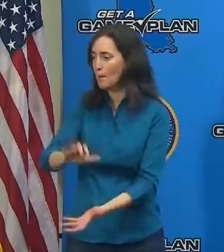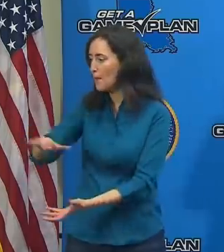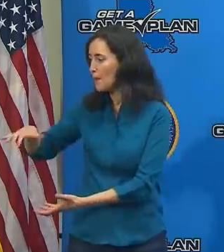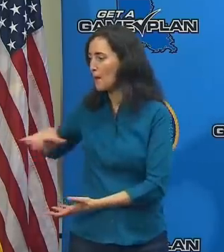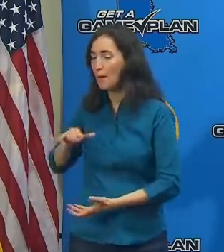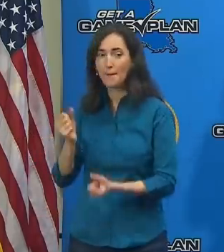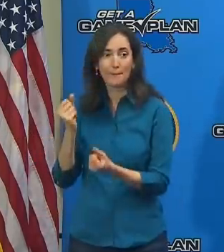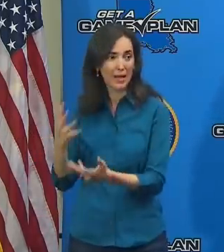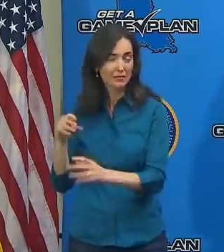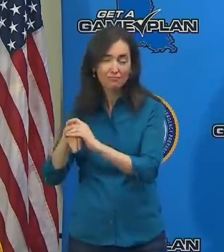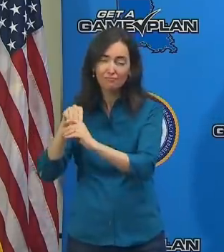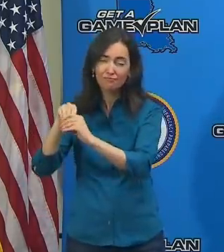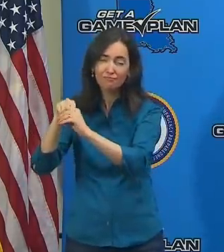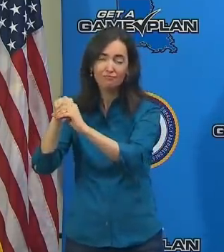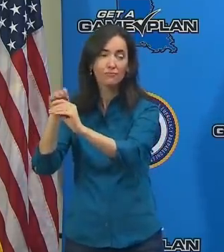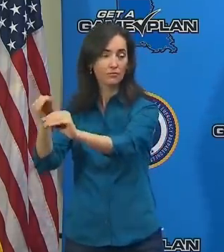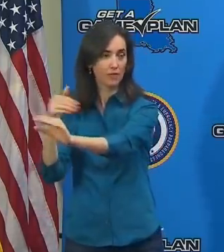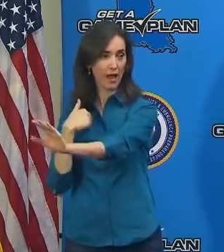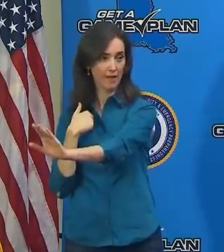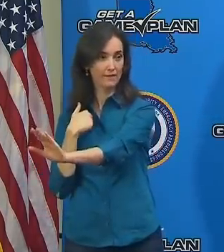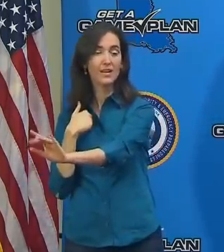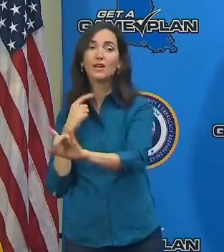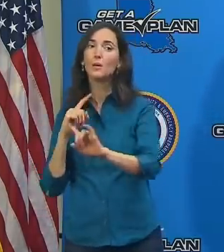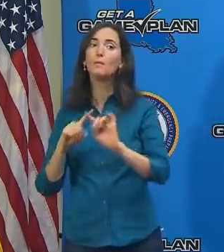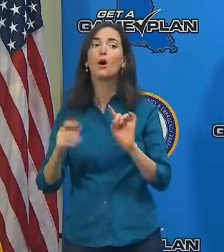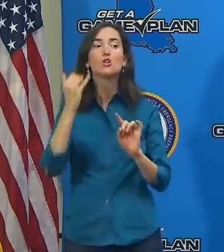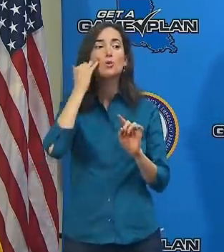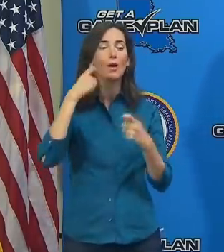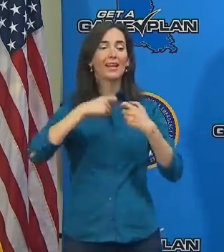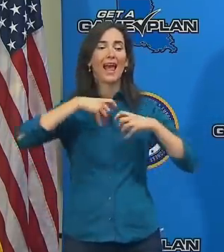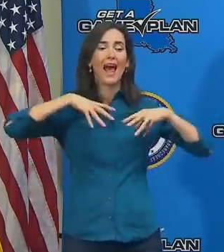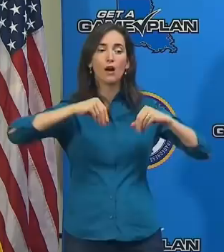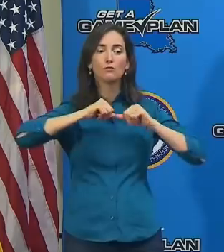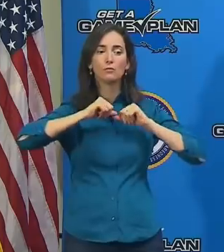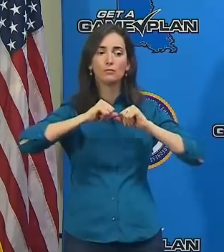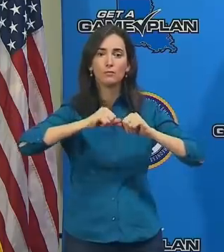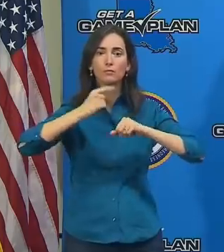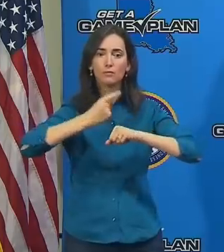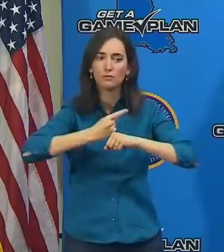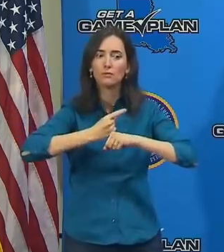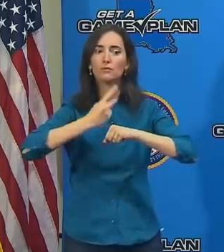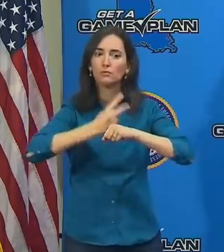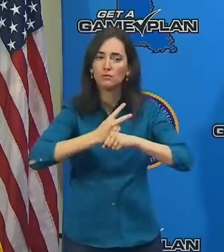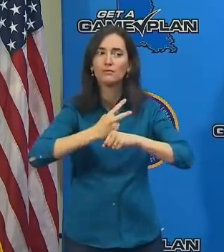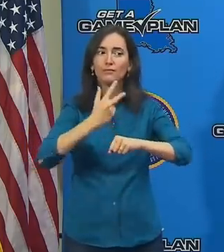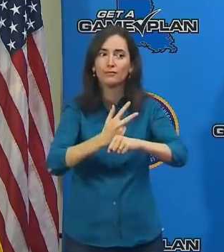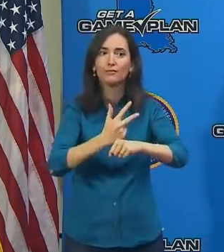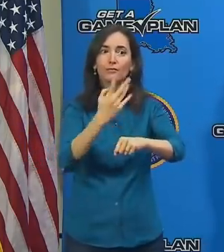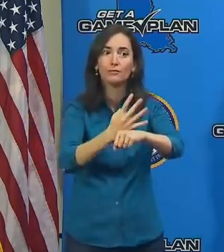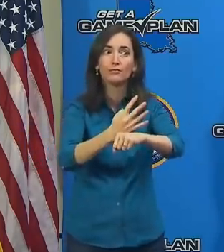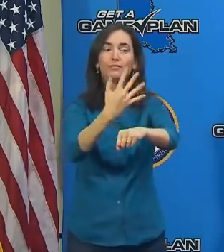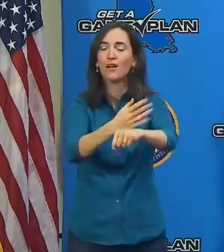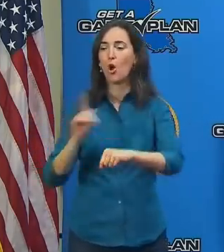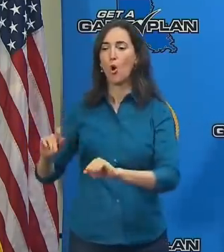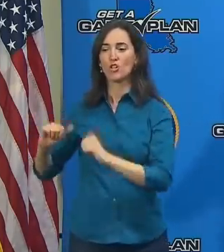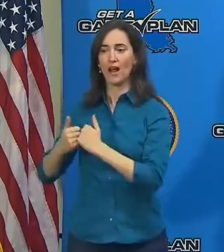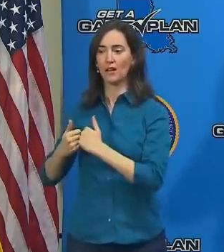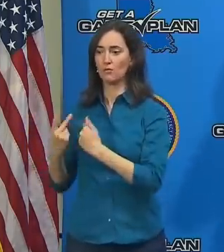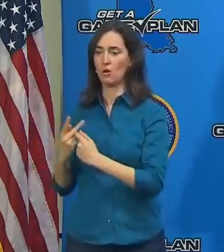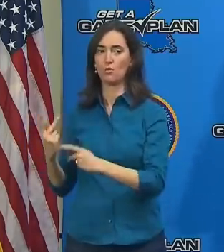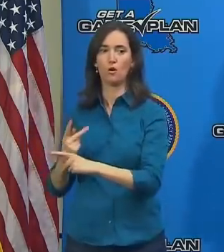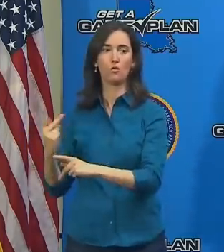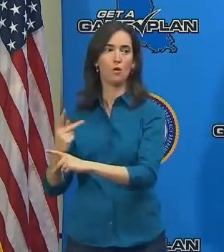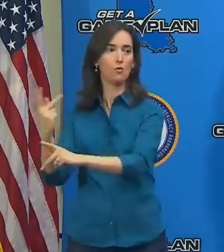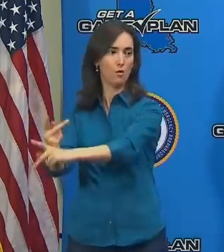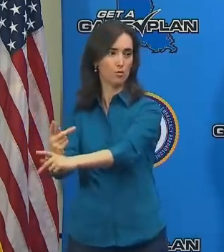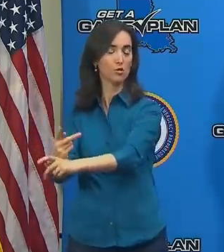frankly, we know that the longer the power stays out, the more challenging this is going to be. And the more devastation in an area, the harder